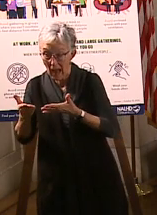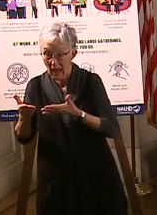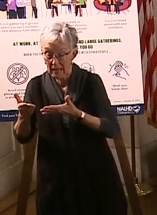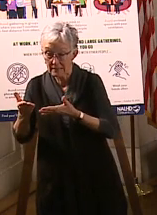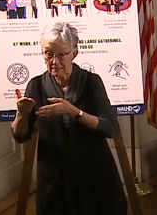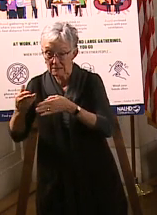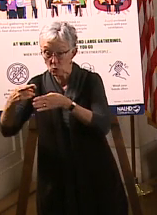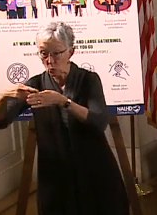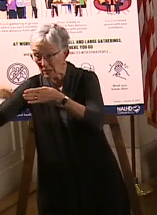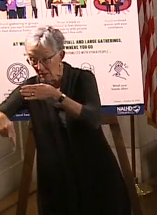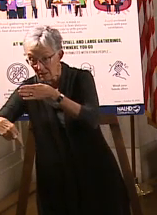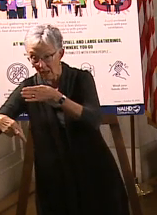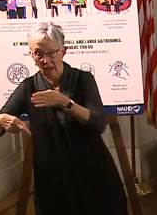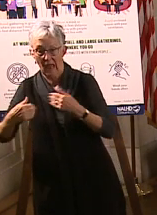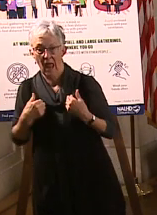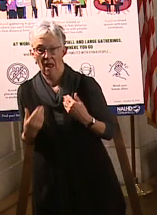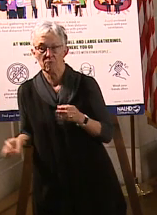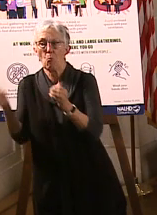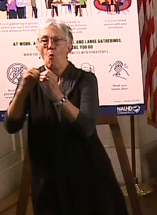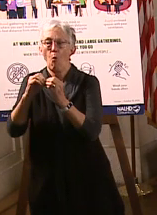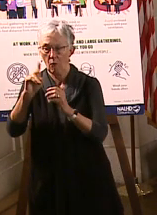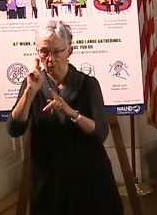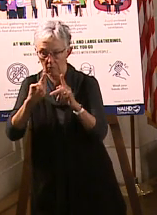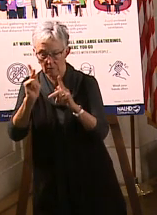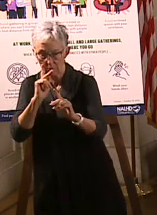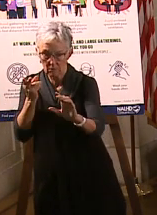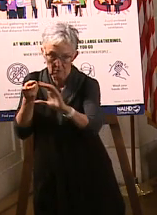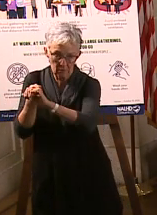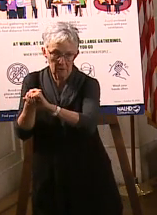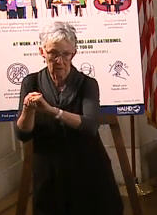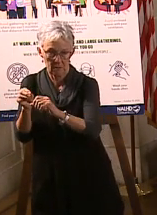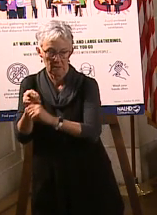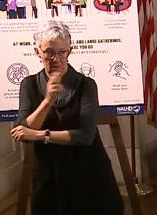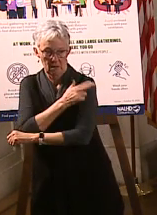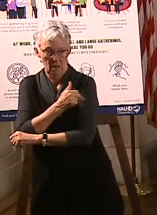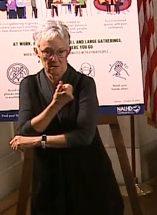concerned with it. It doesn't appear to increase the